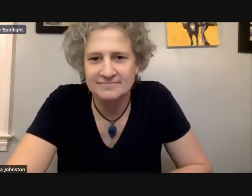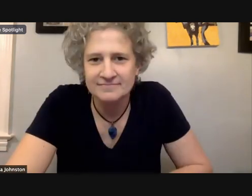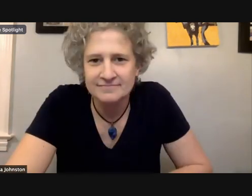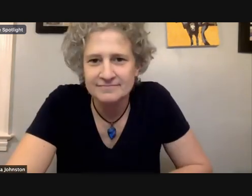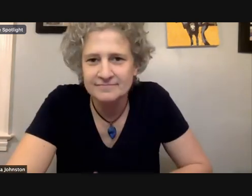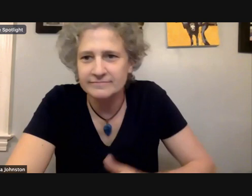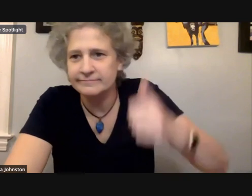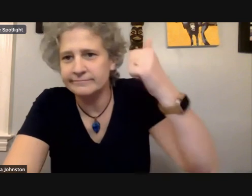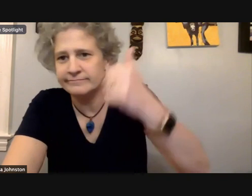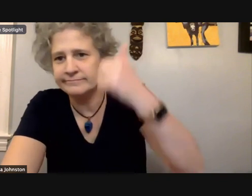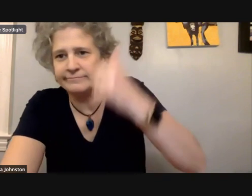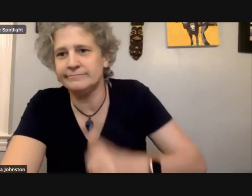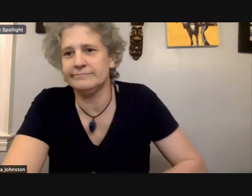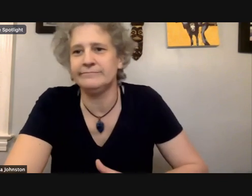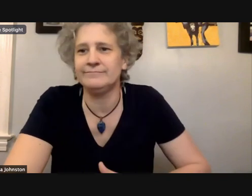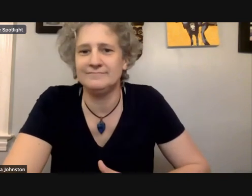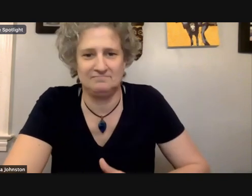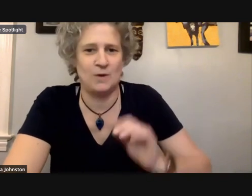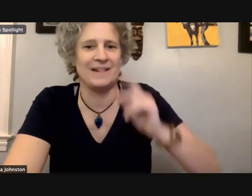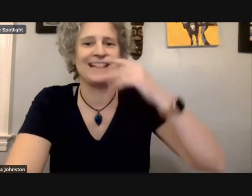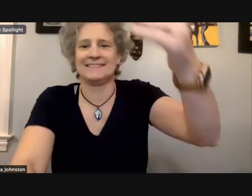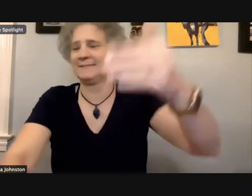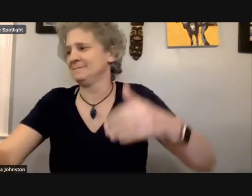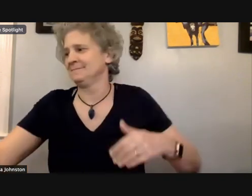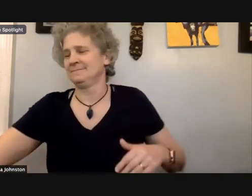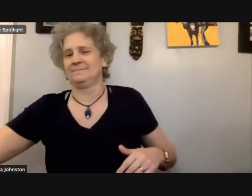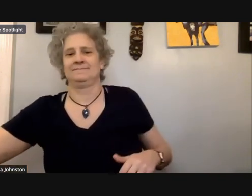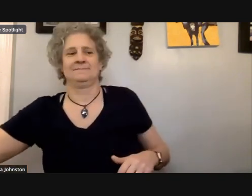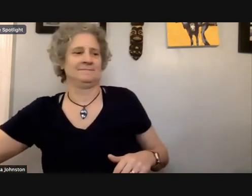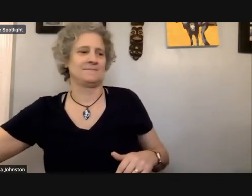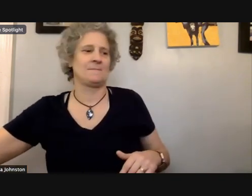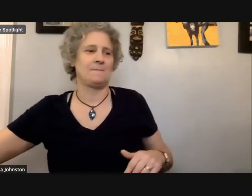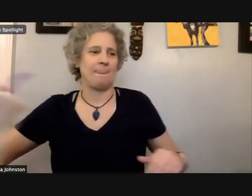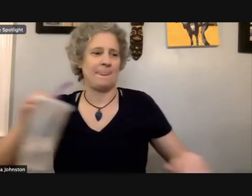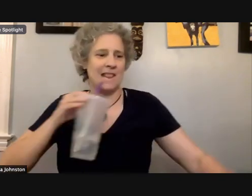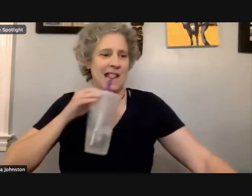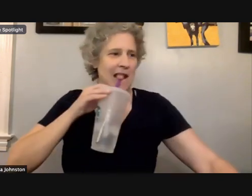yeah, just a teeth cleaning. All right, very good. Next slide.